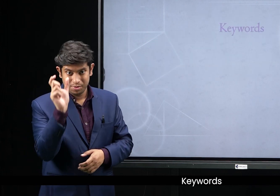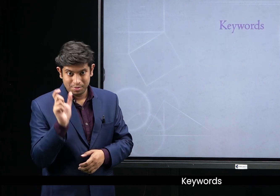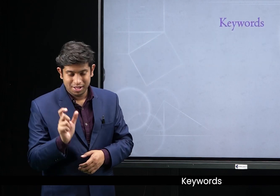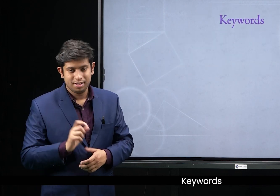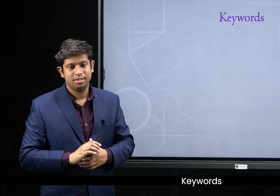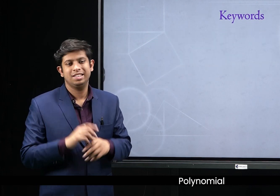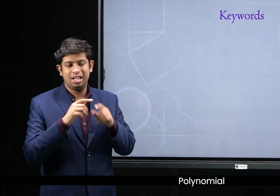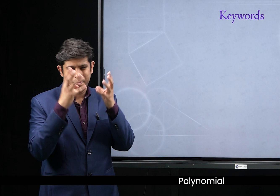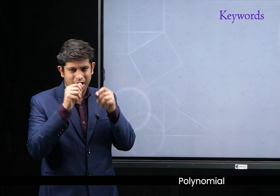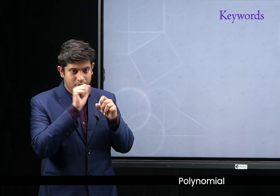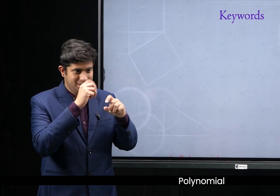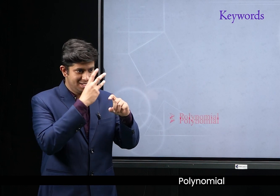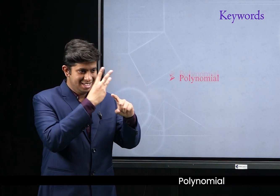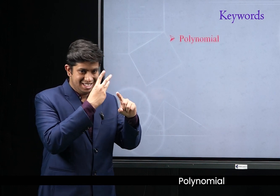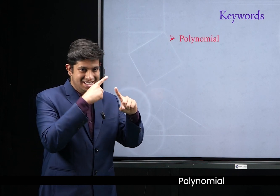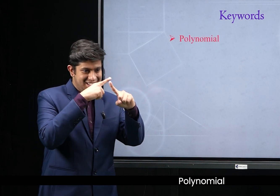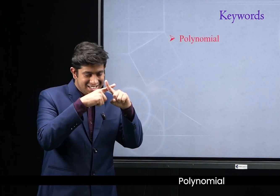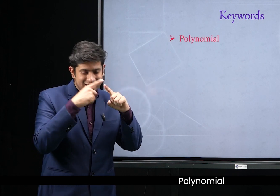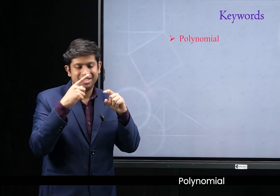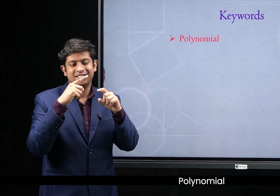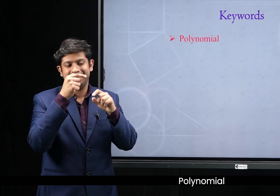Keywords: polynomial,